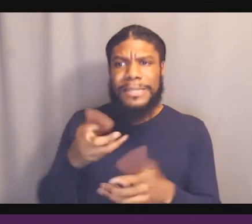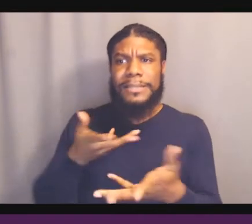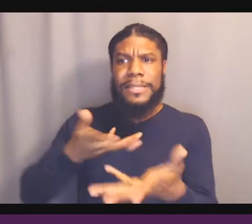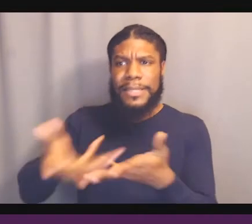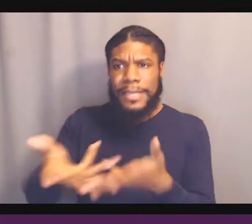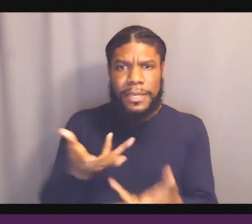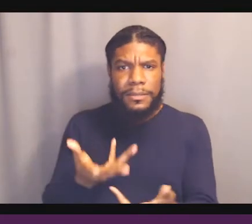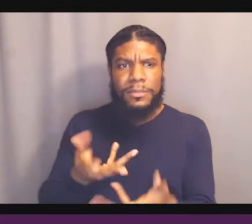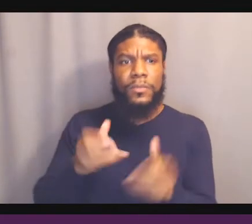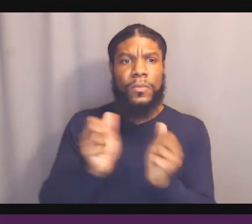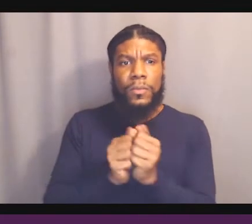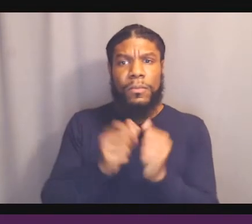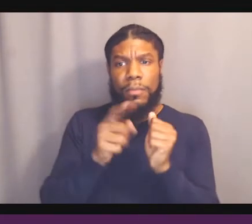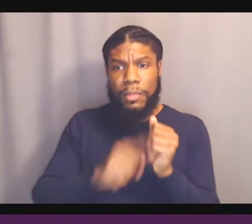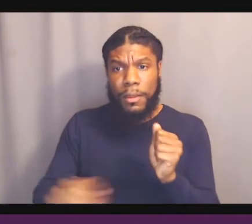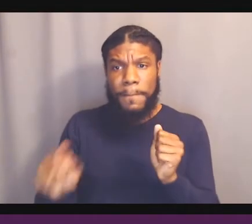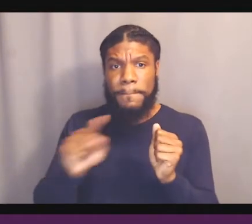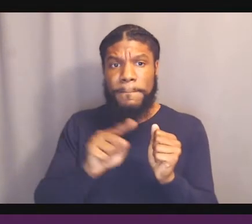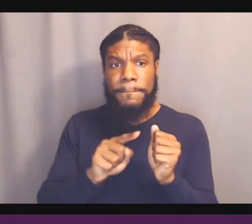and I don't want to get ahead of myself.